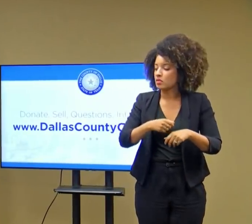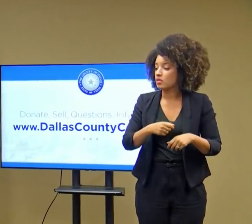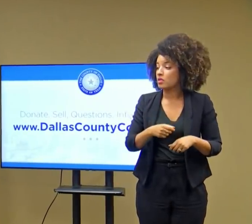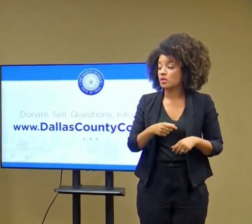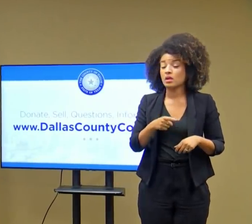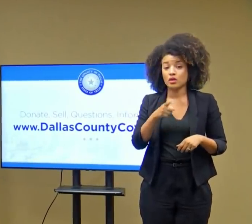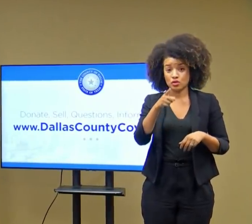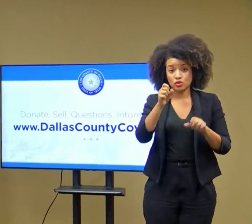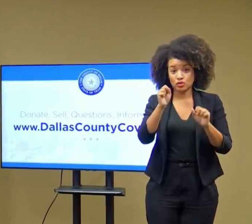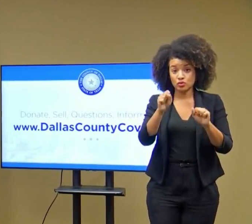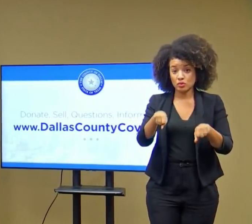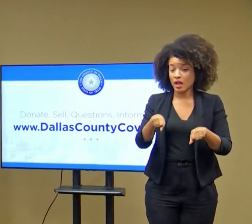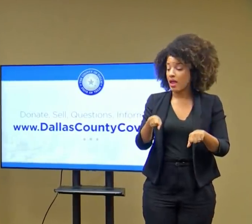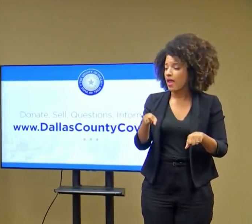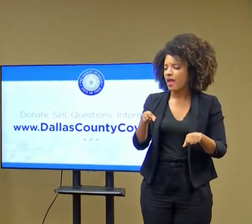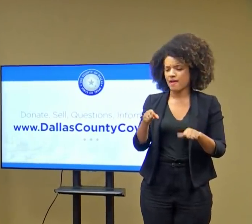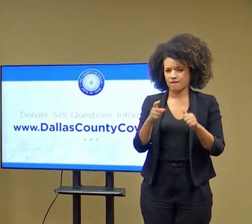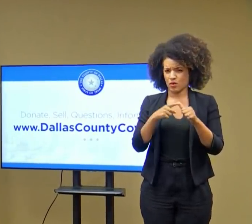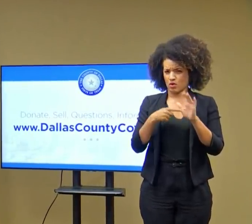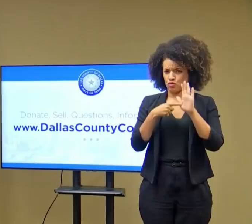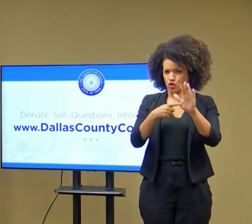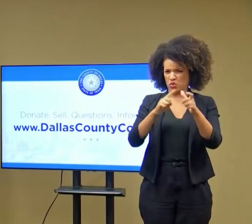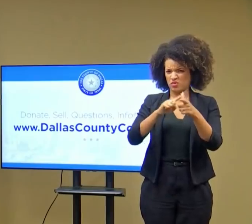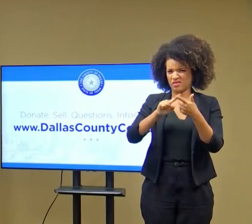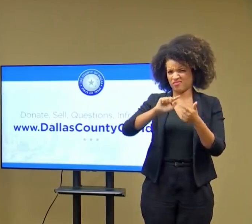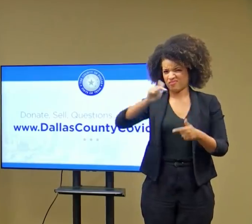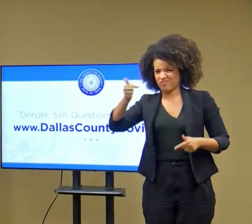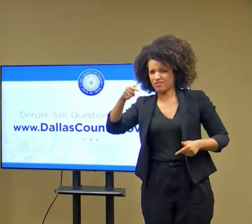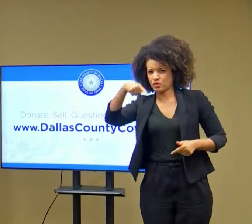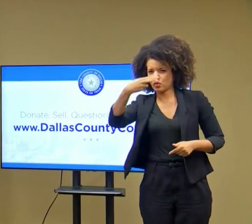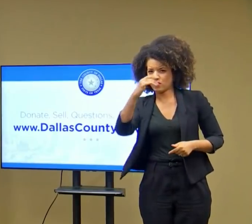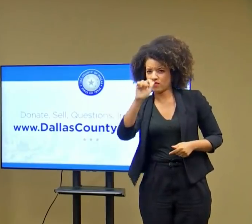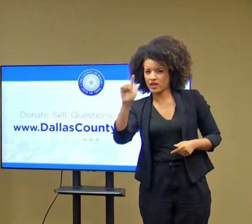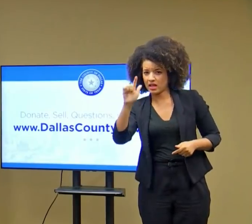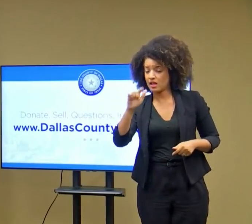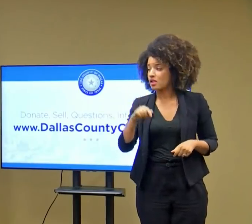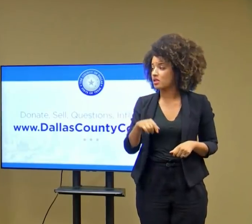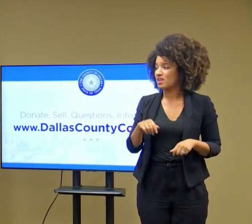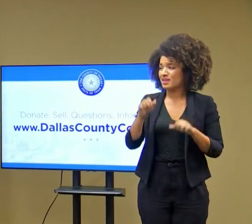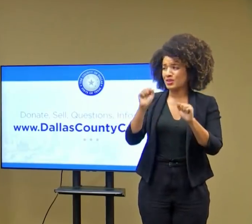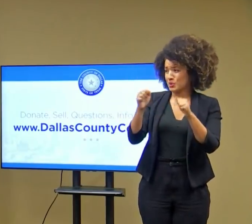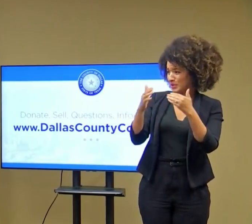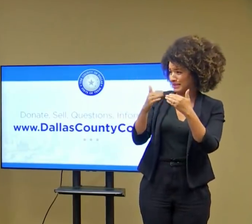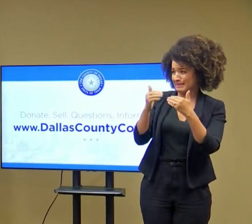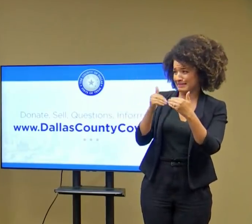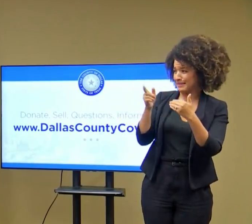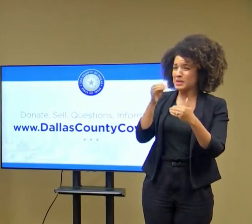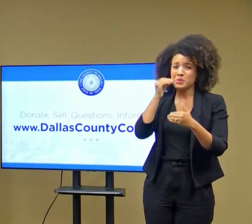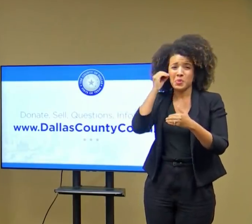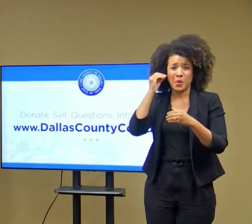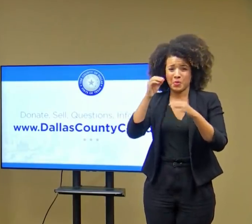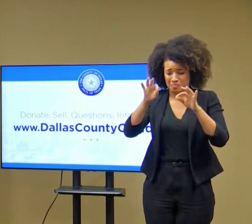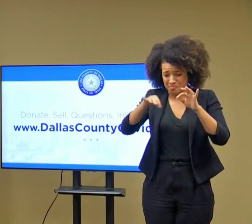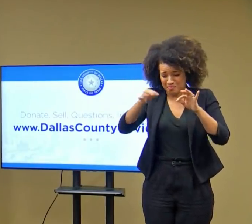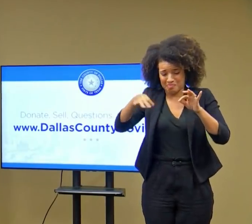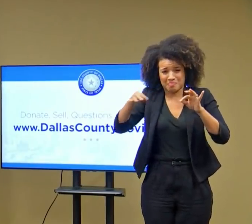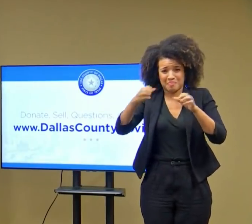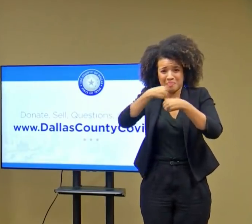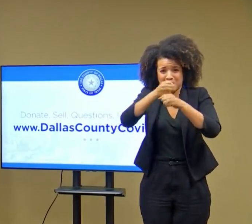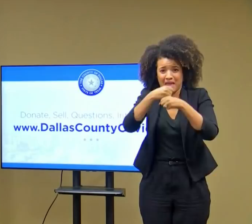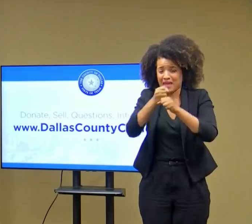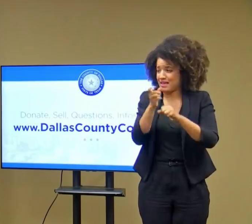visual aid before I turn it over to Phil, and we'll answer your questions. You can easily make these at home out of